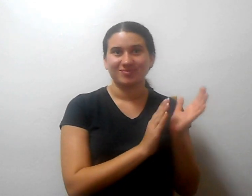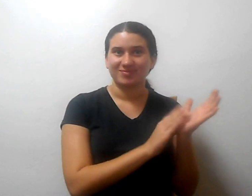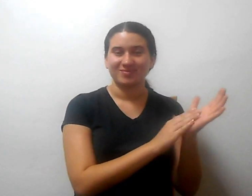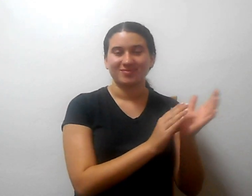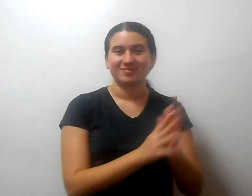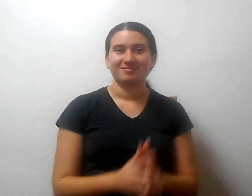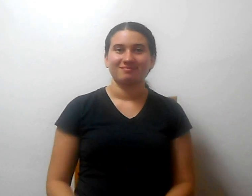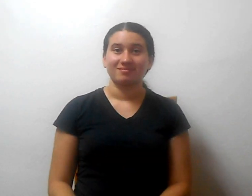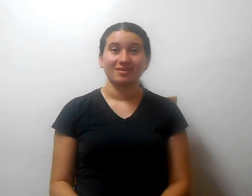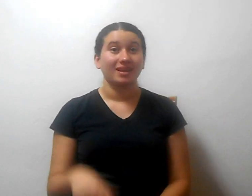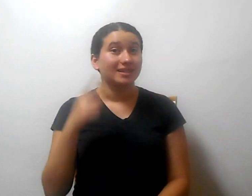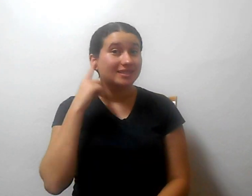Sound familiar?